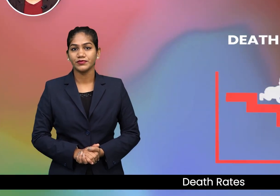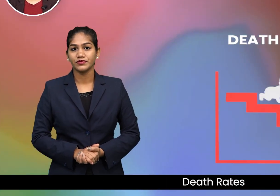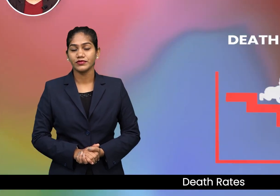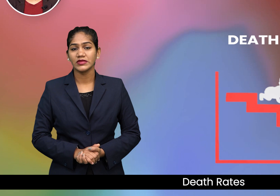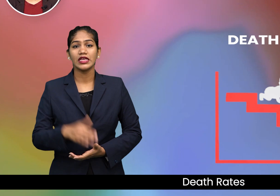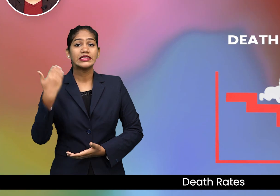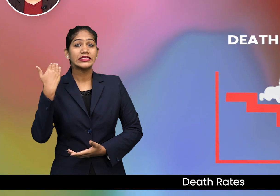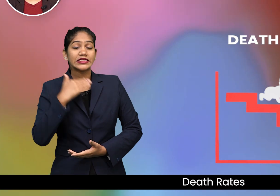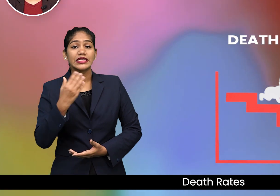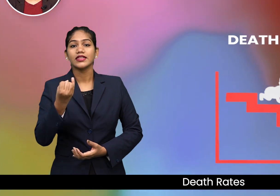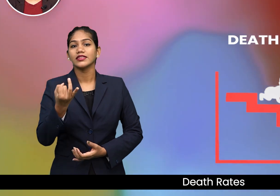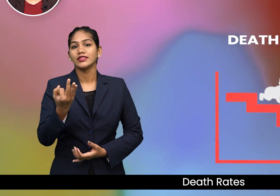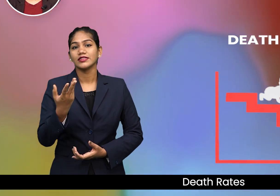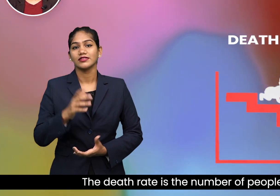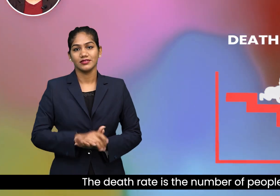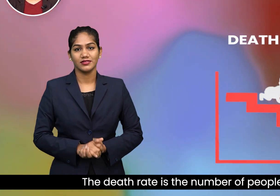Death rates.